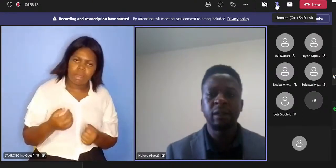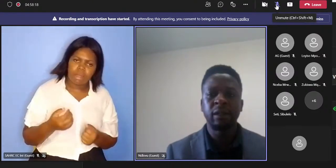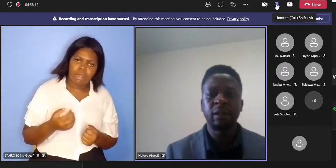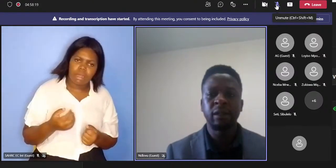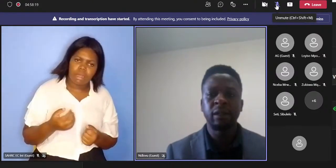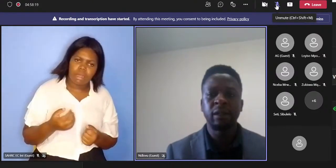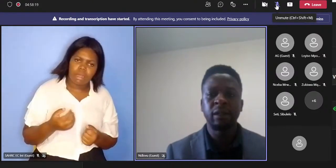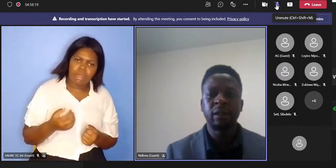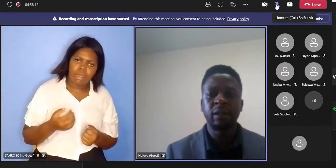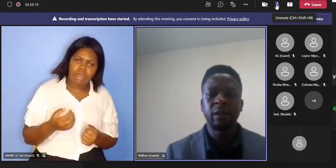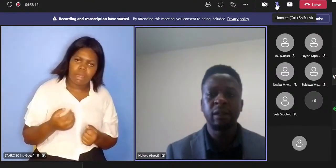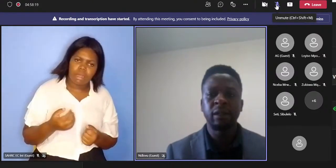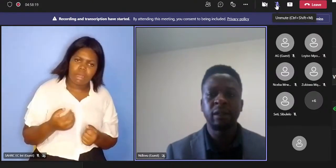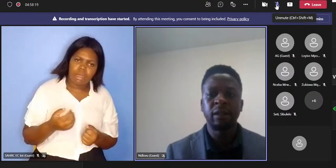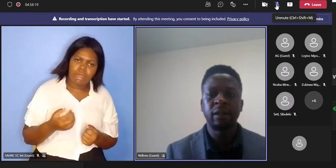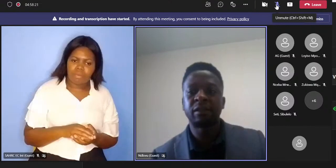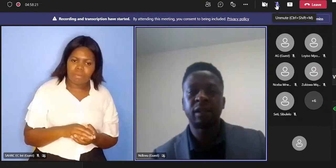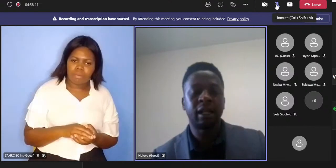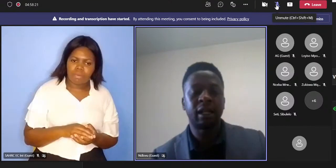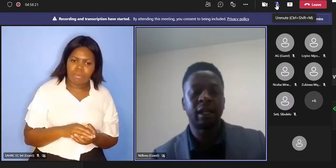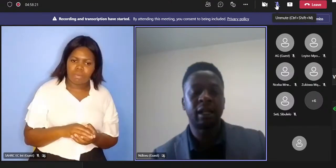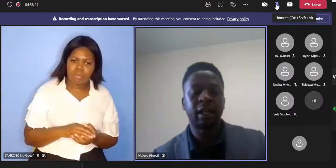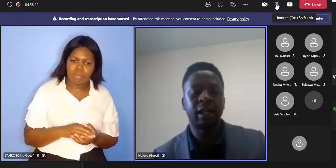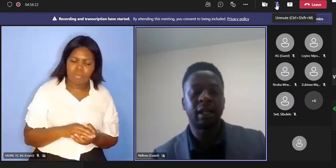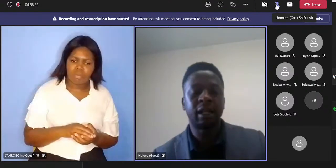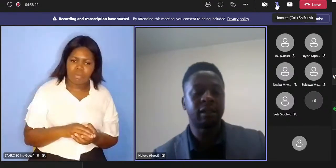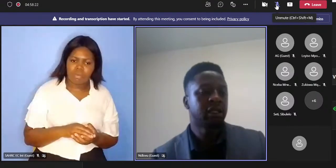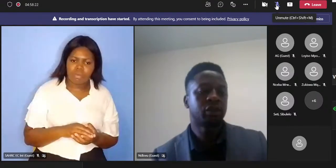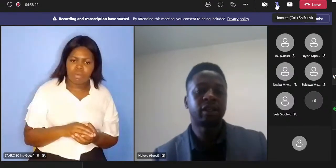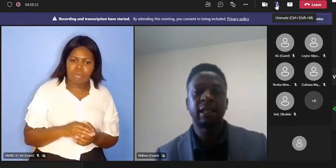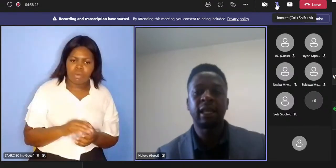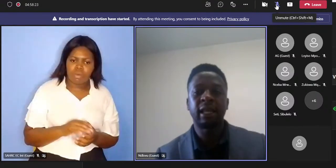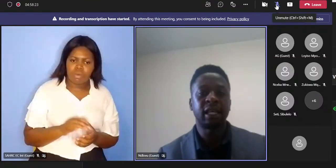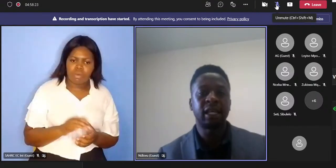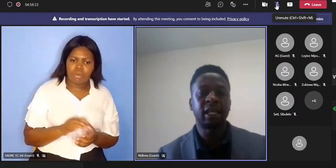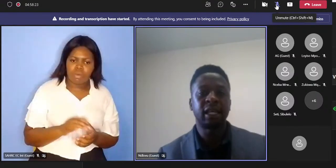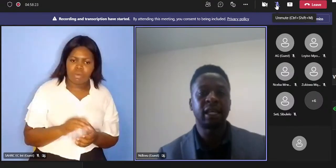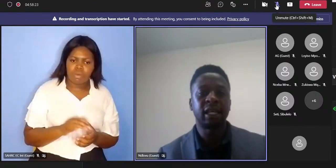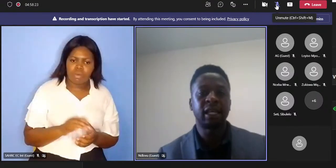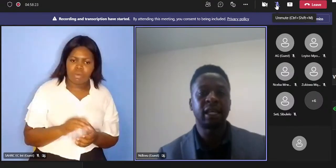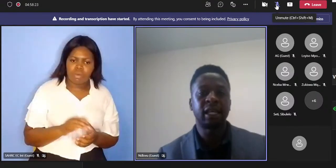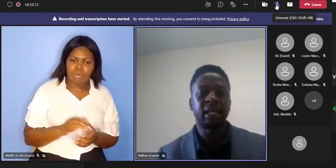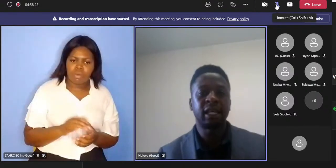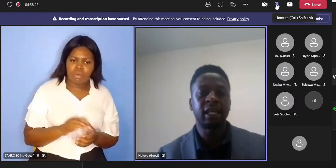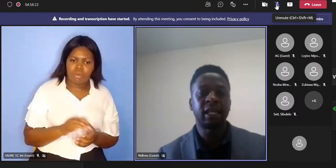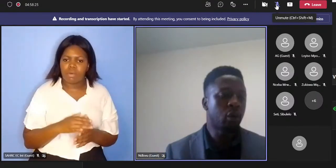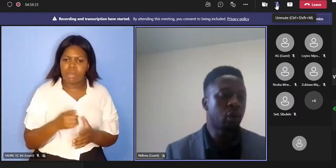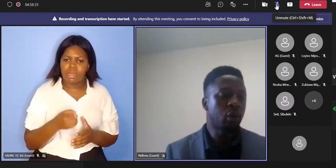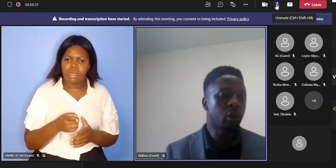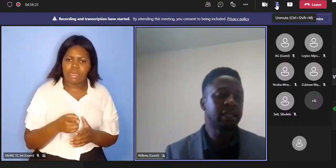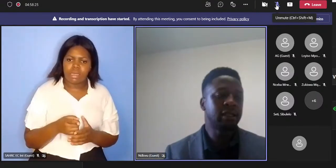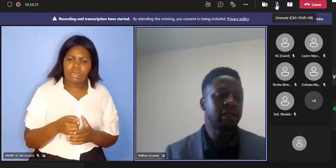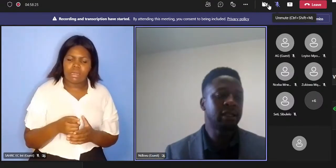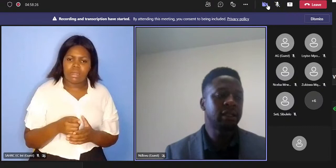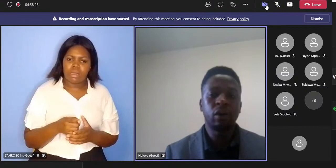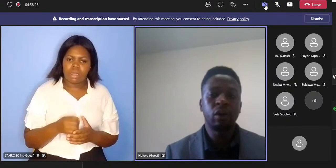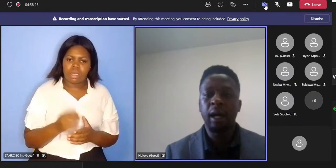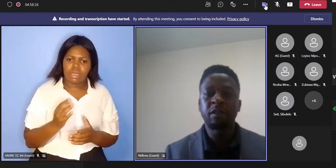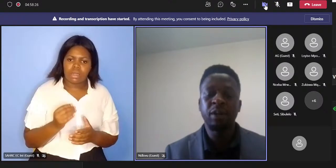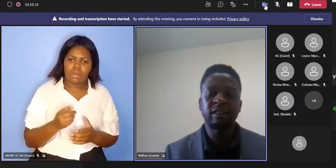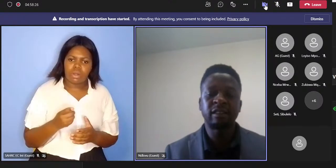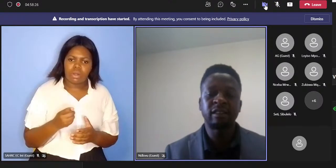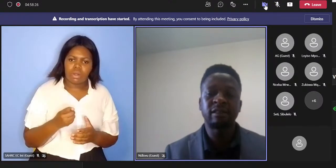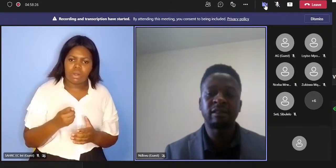better. Otherwise, without such parameters, it might be difficult to regulate that, and we may see some of it or